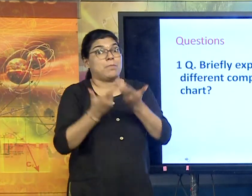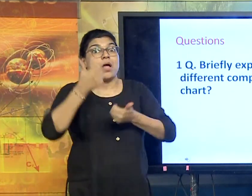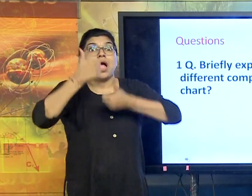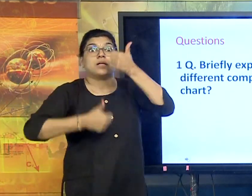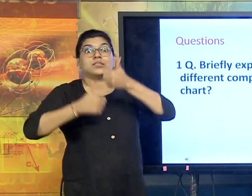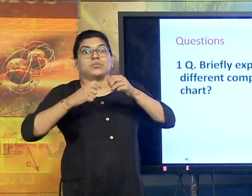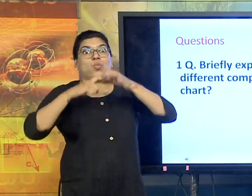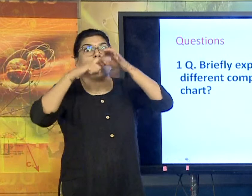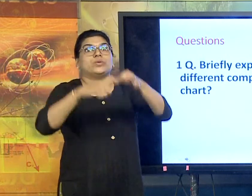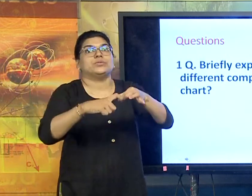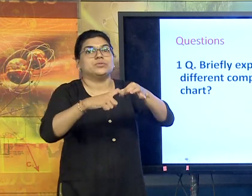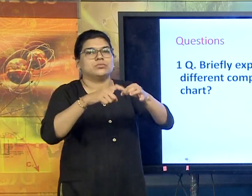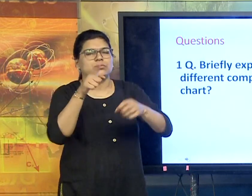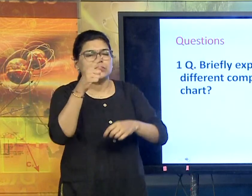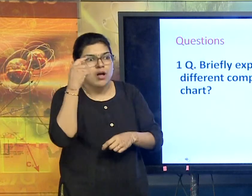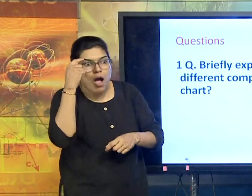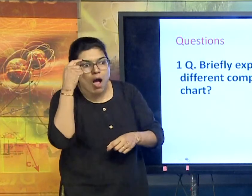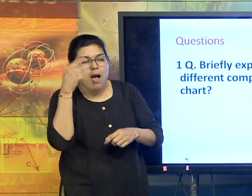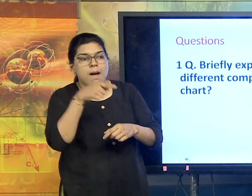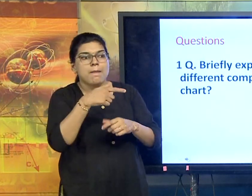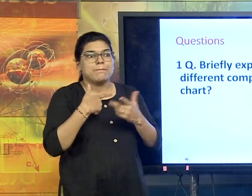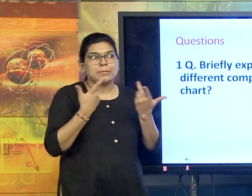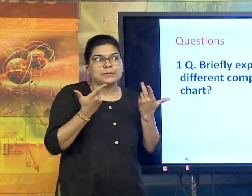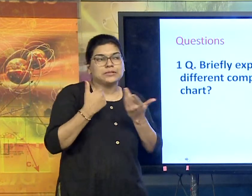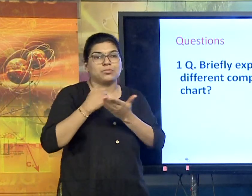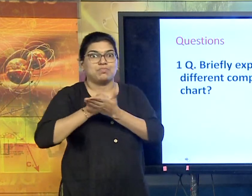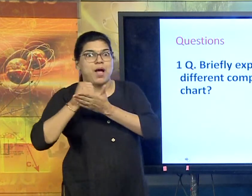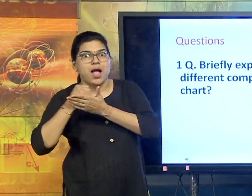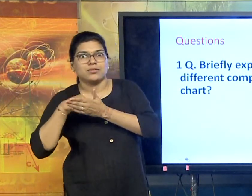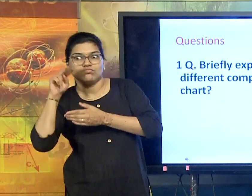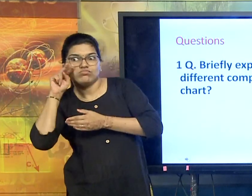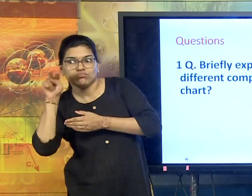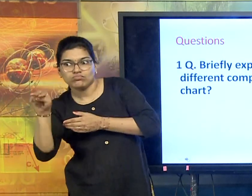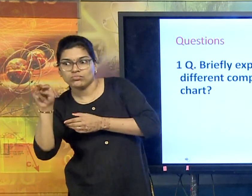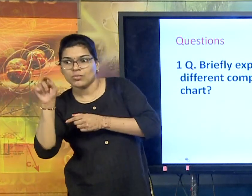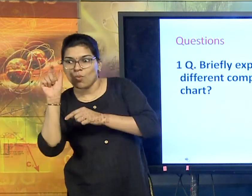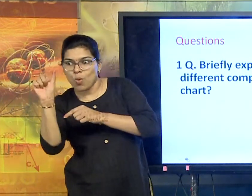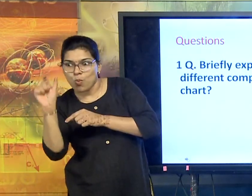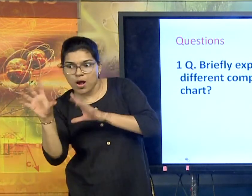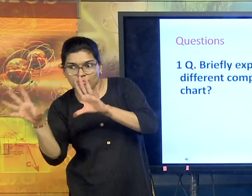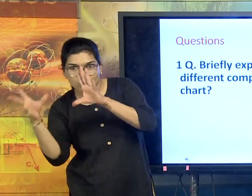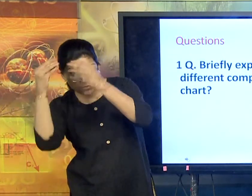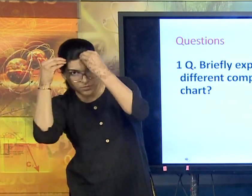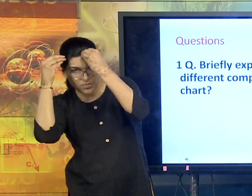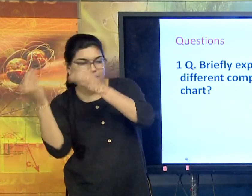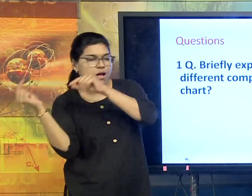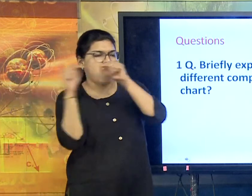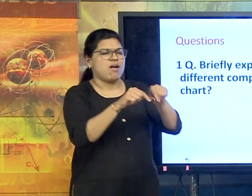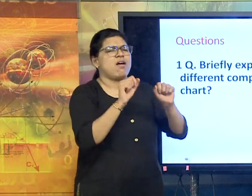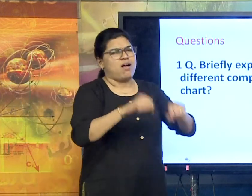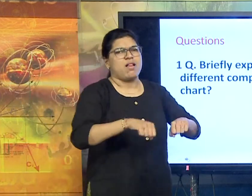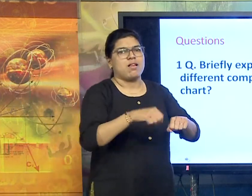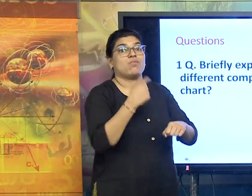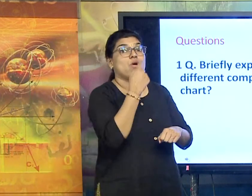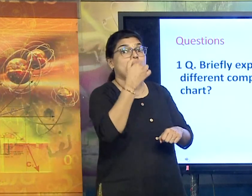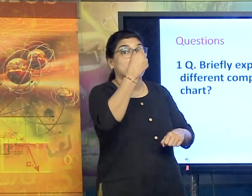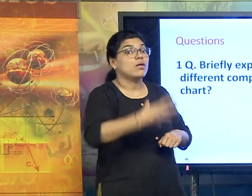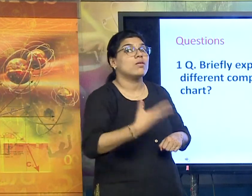All those points which I have already explained. So you have to think yourself. You have to just remember all those